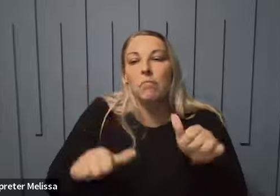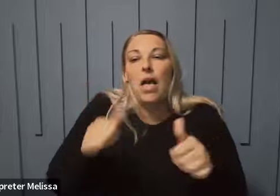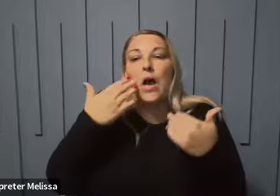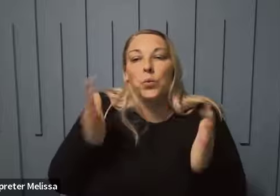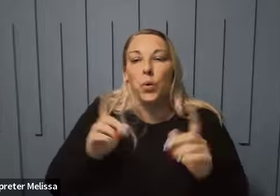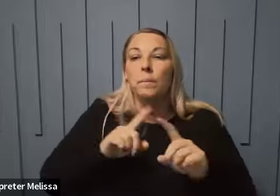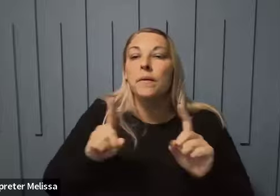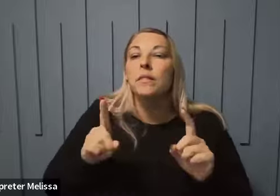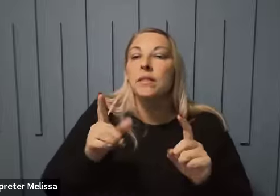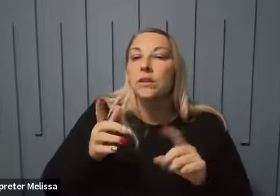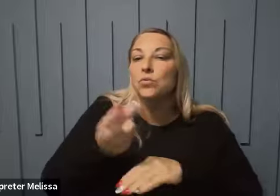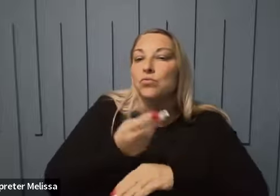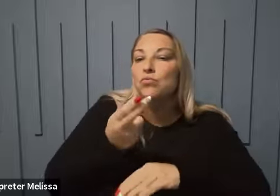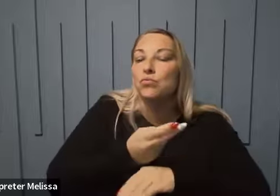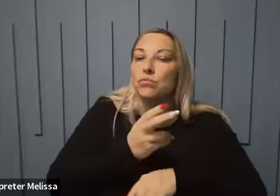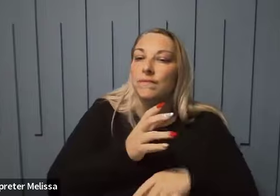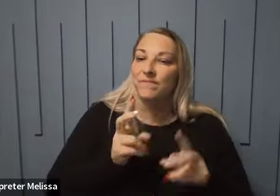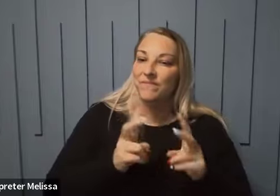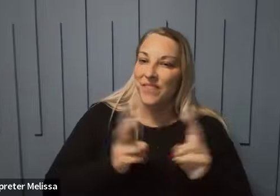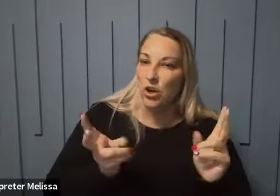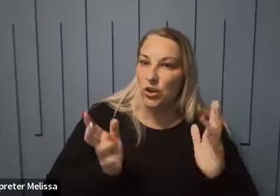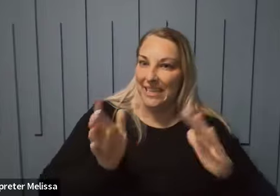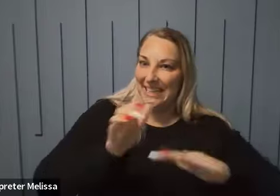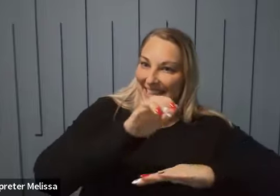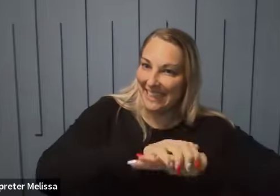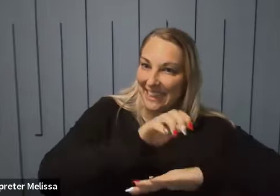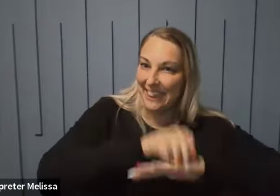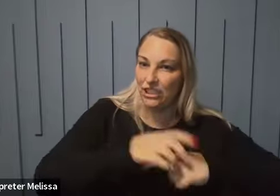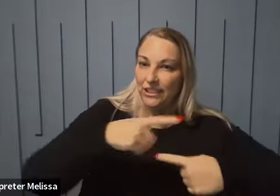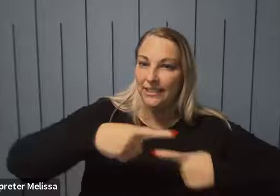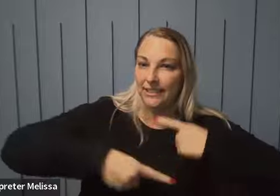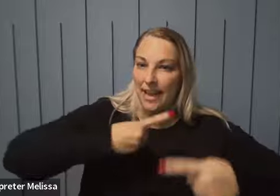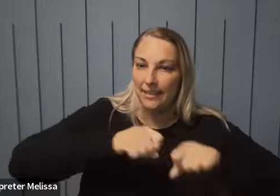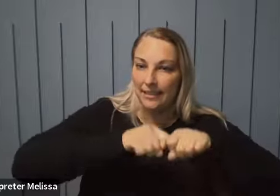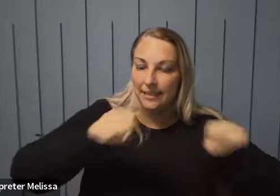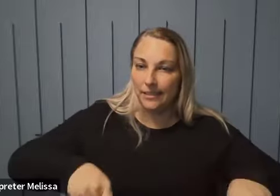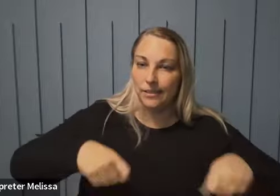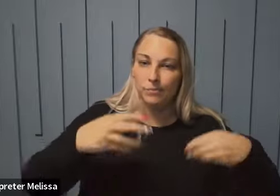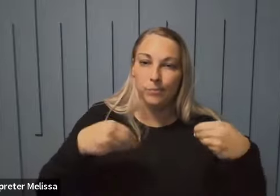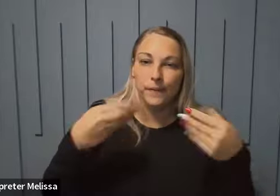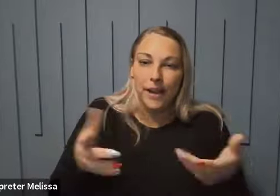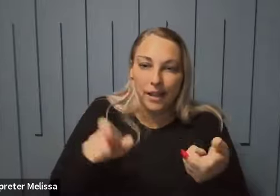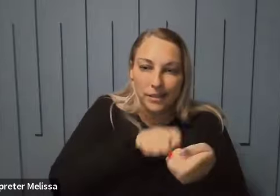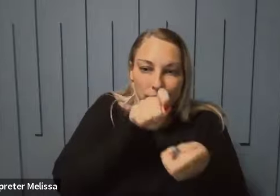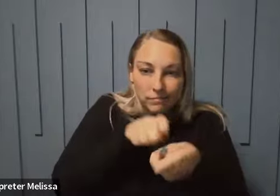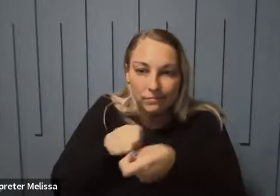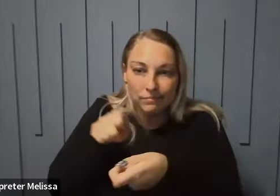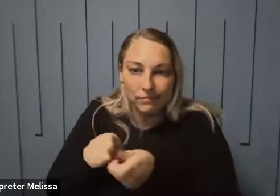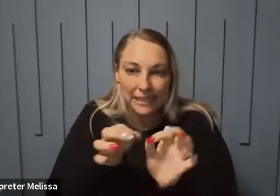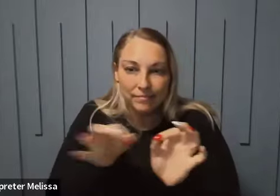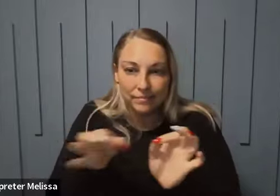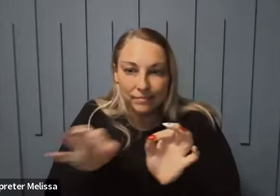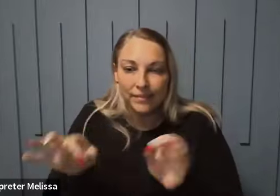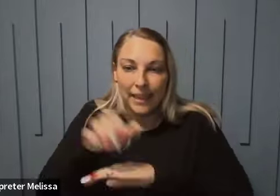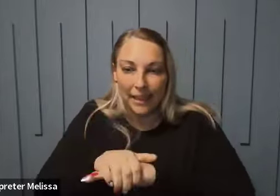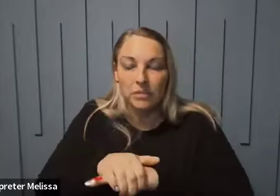a very English sign system to give students the exact English phrasing and sentences they wanted to get at. But